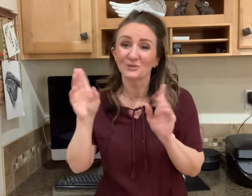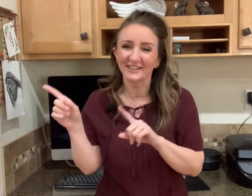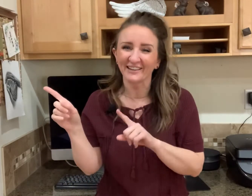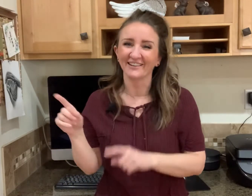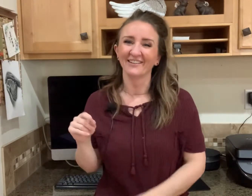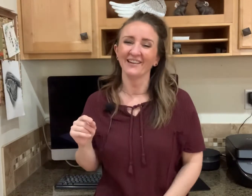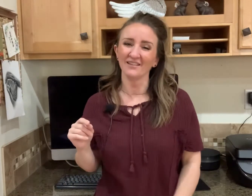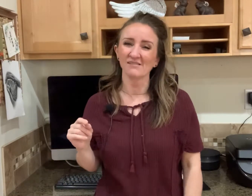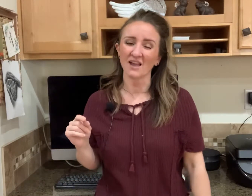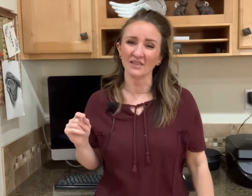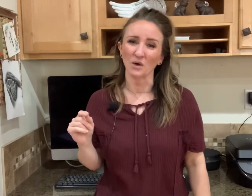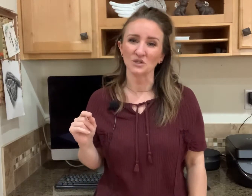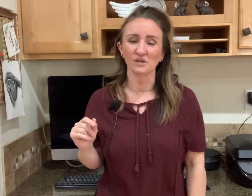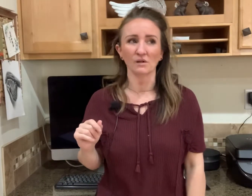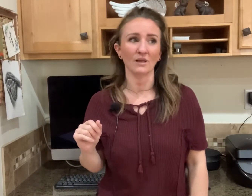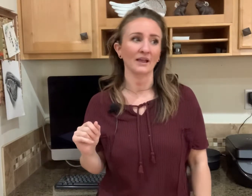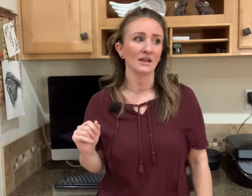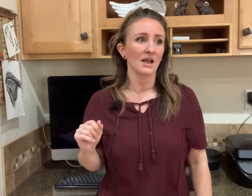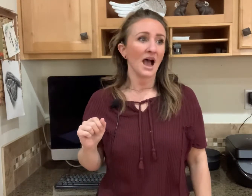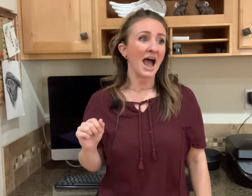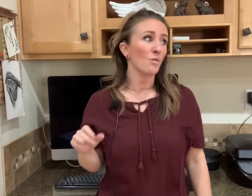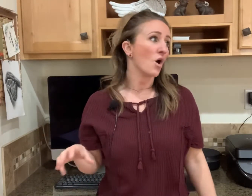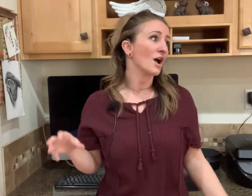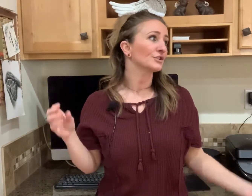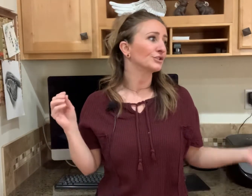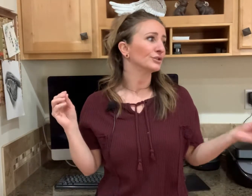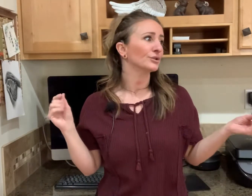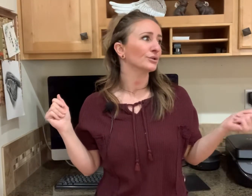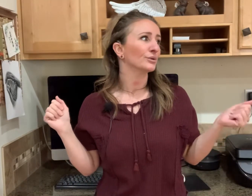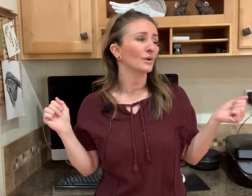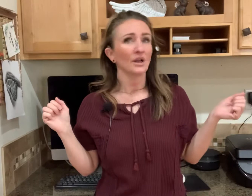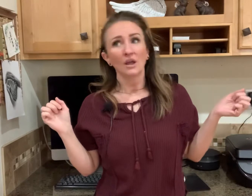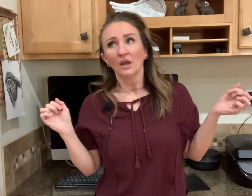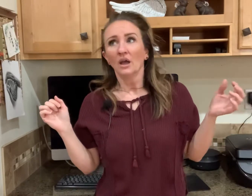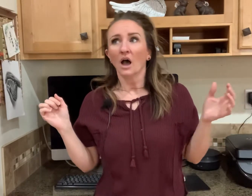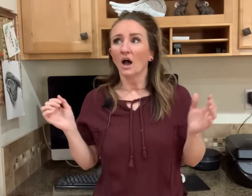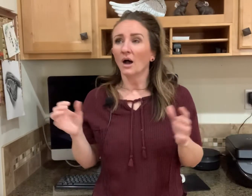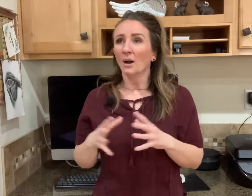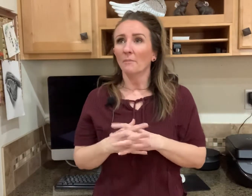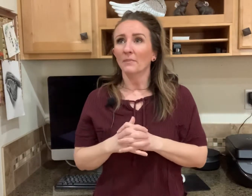B-U-T, in sign language. So like, I want to